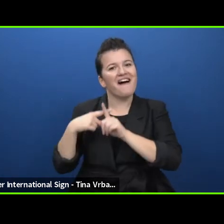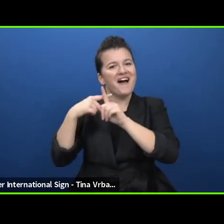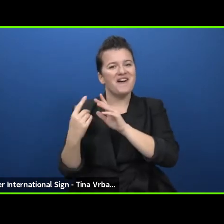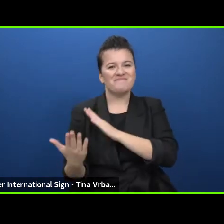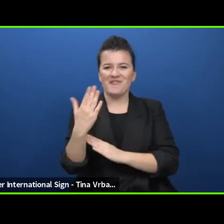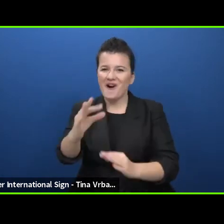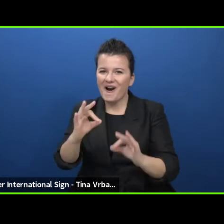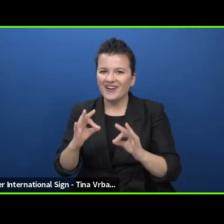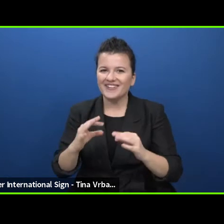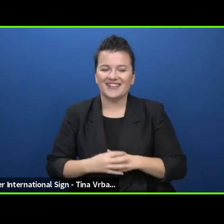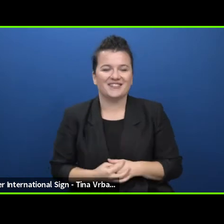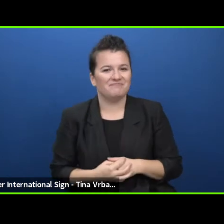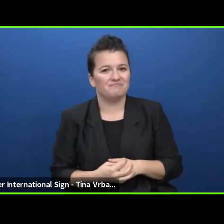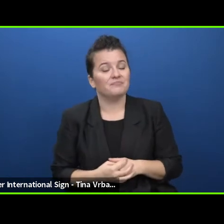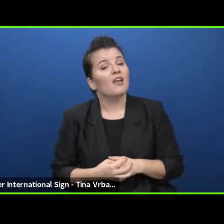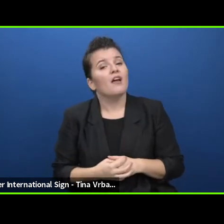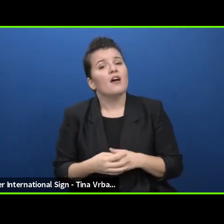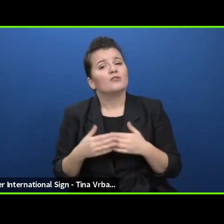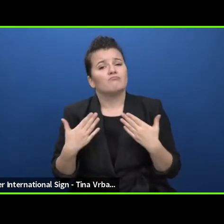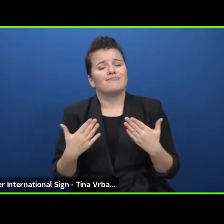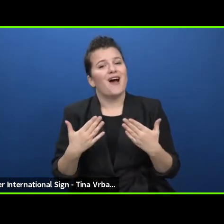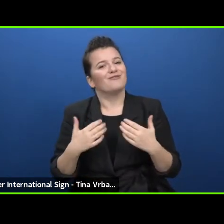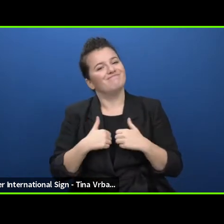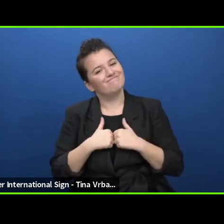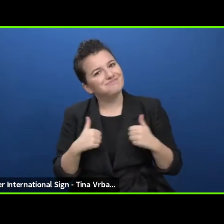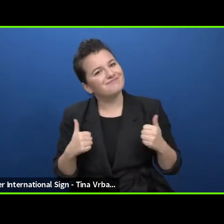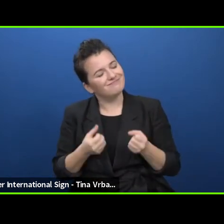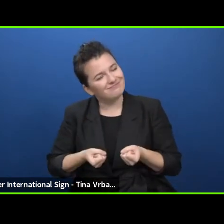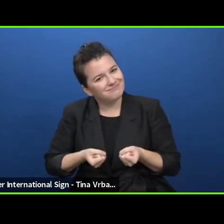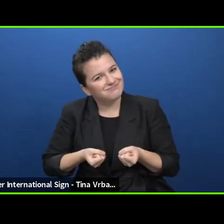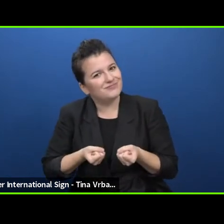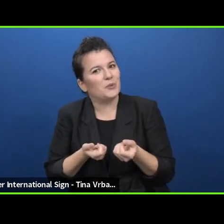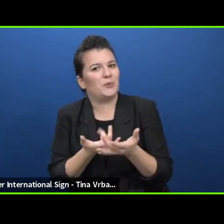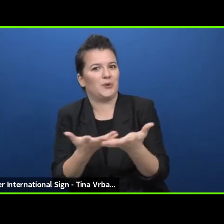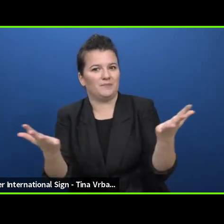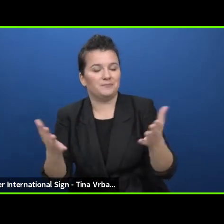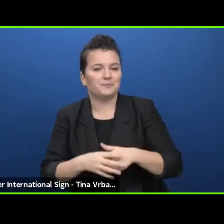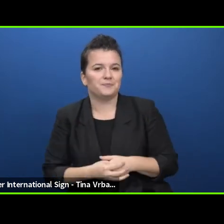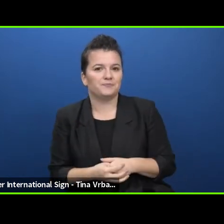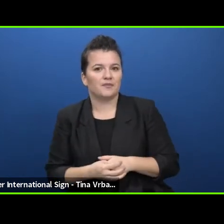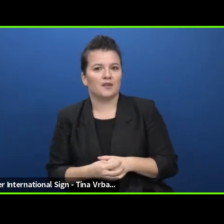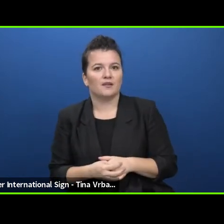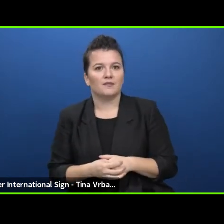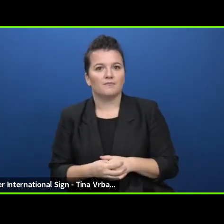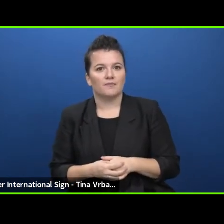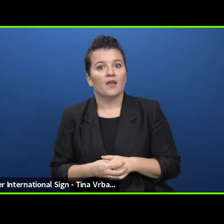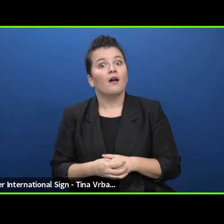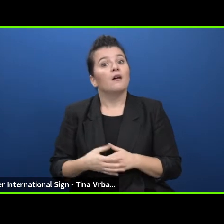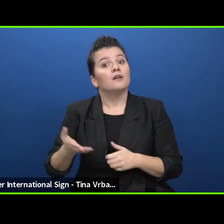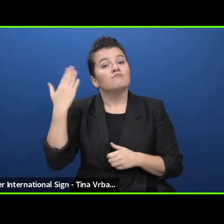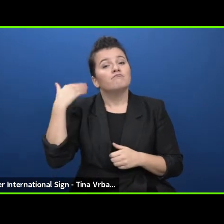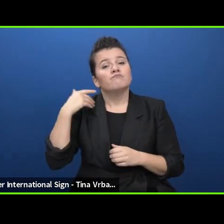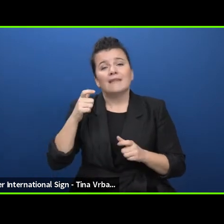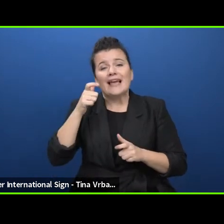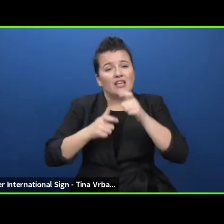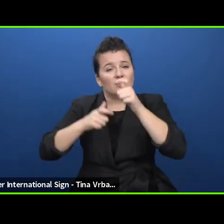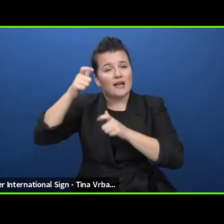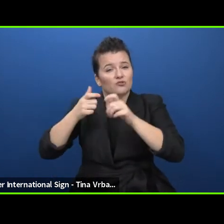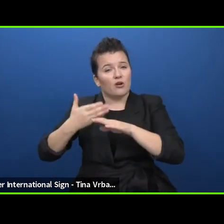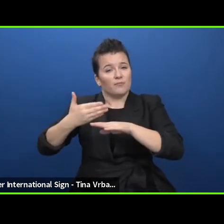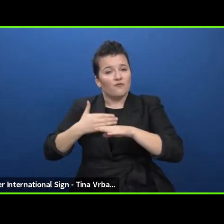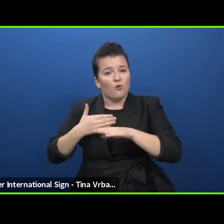Let me share some words with you. Dr. was a cold pre-industrial winter, but the